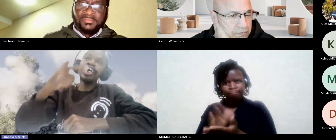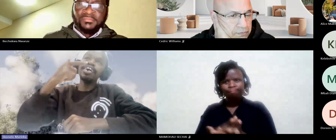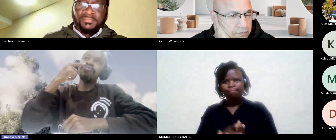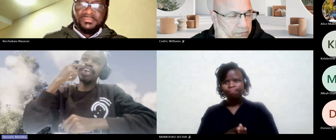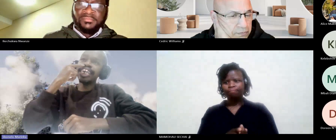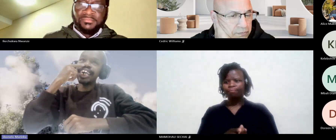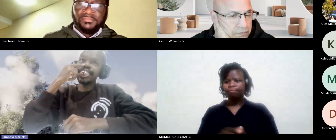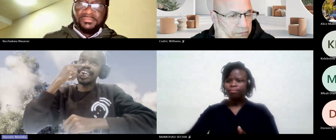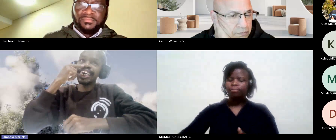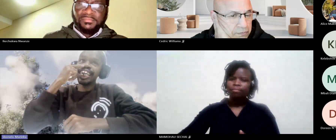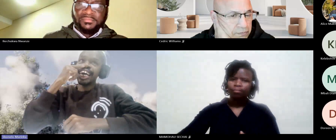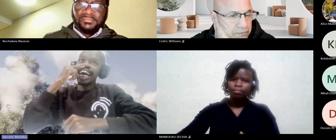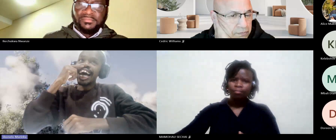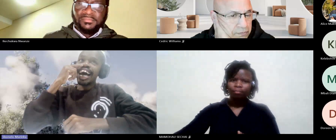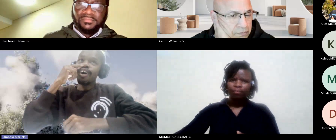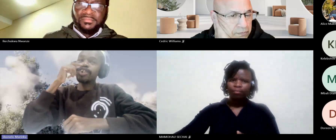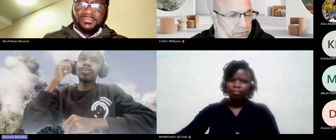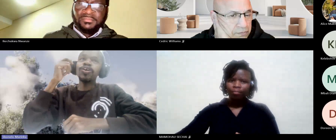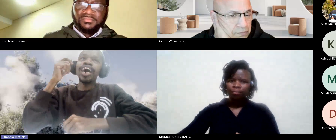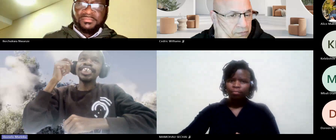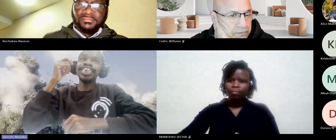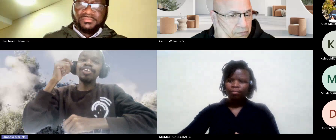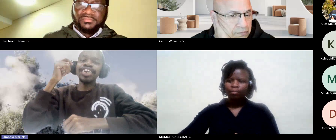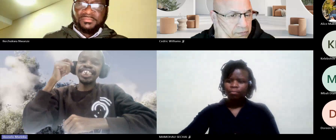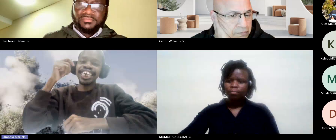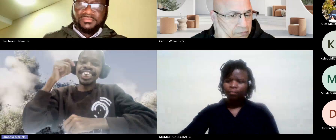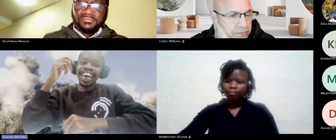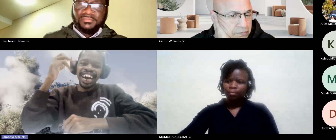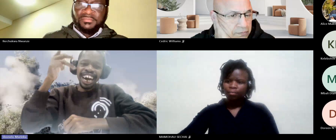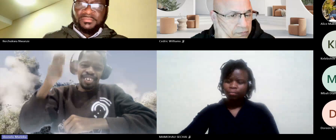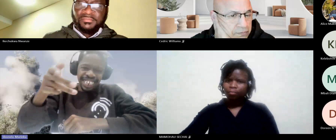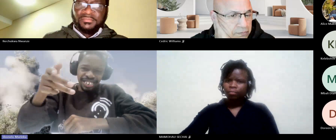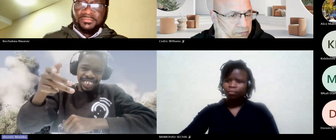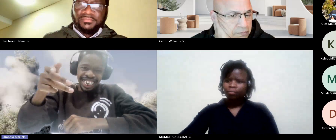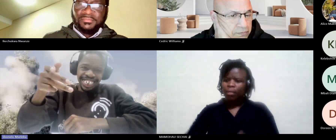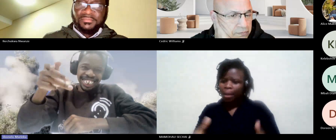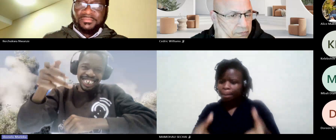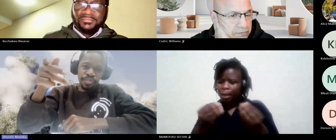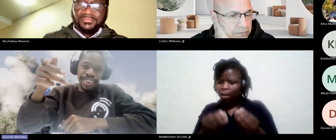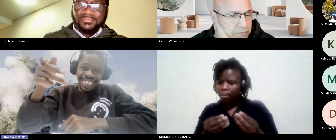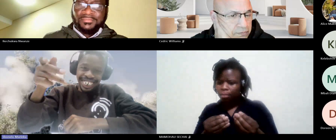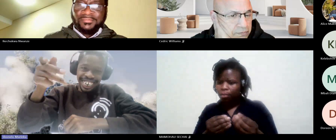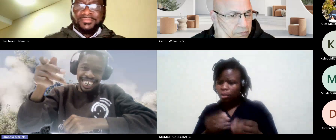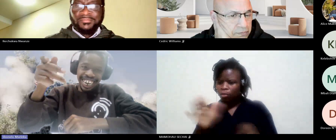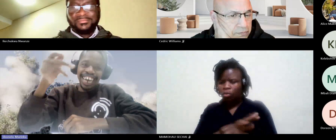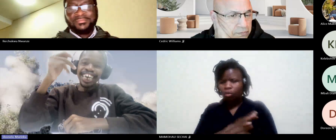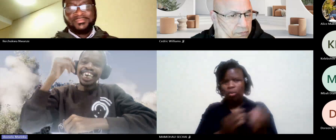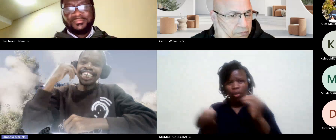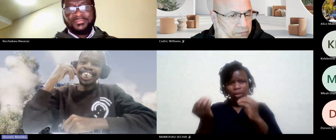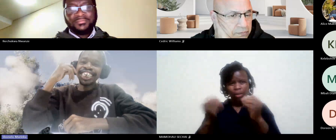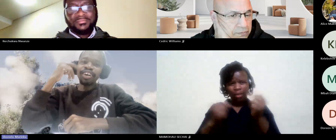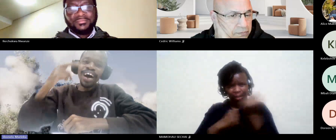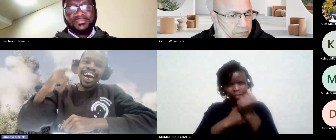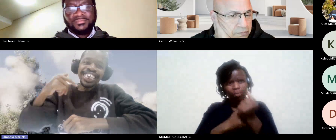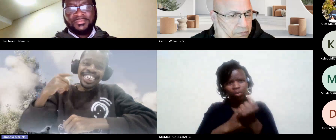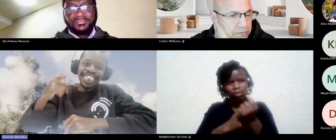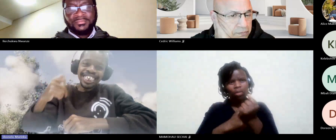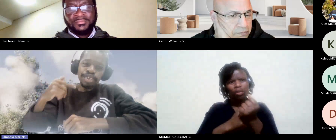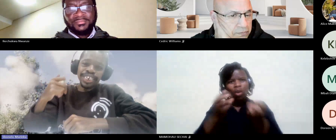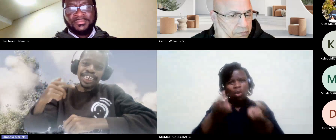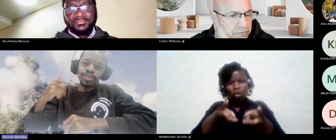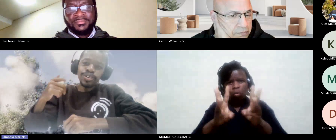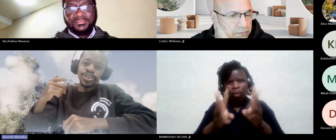So, in a nutshell, also, I still don't understand, like how I think it was Alice mentioned earlier. That's